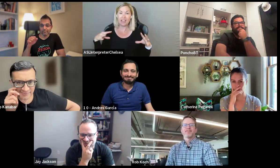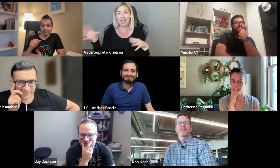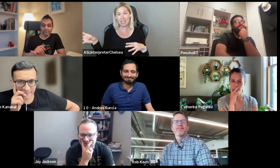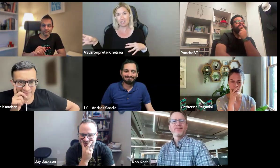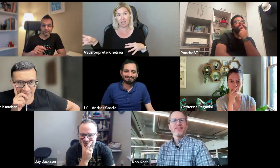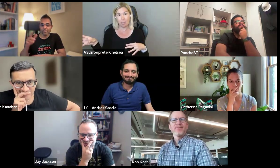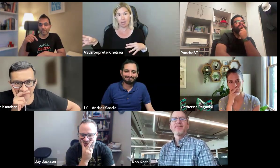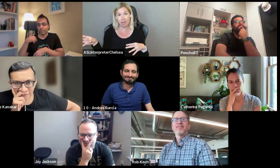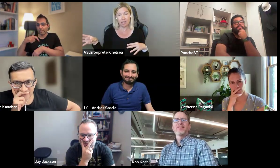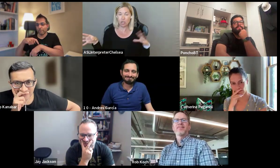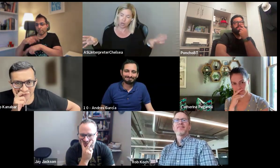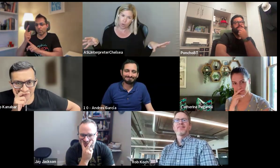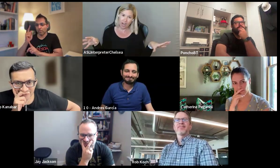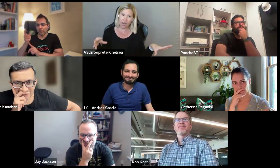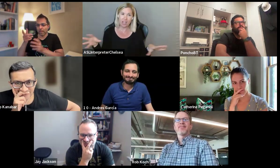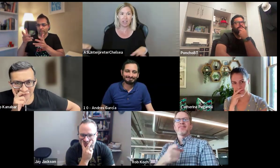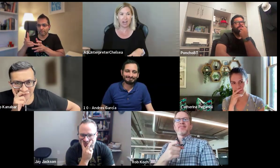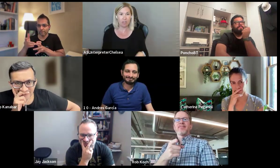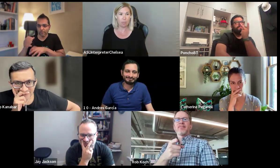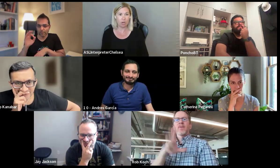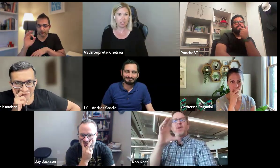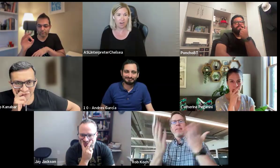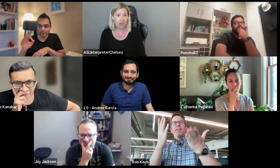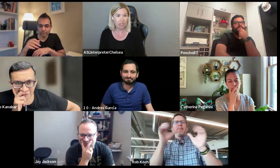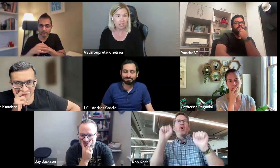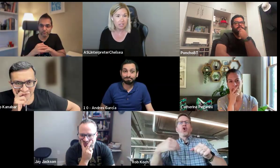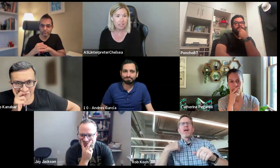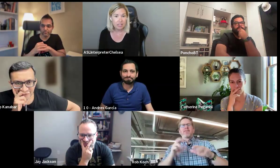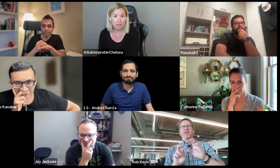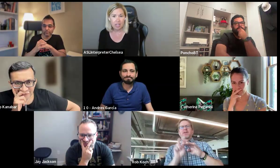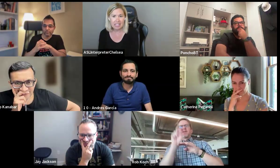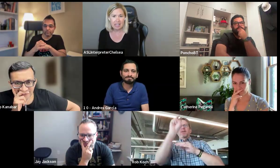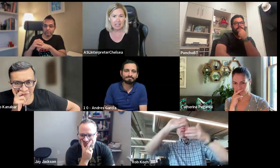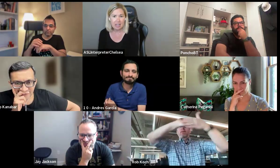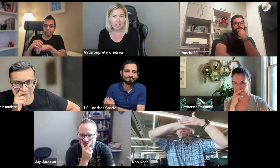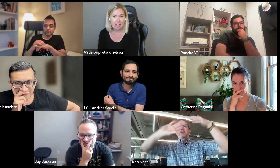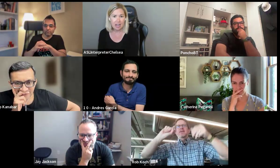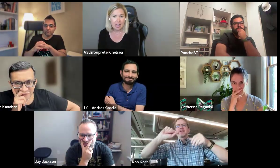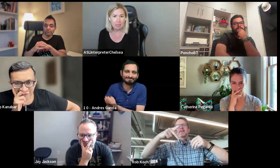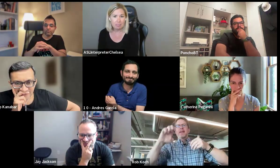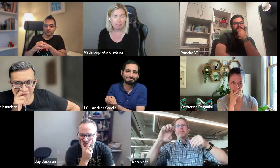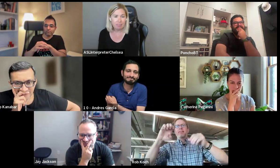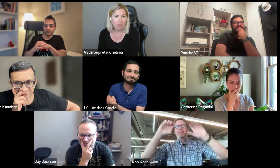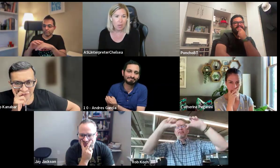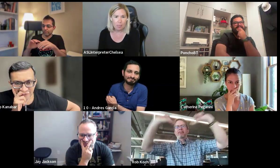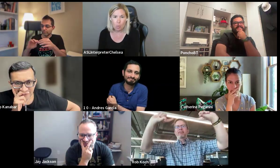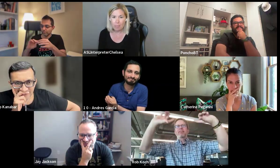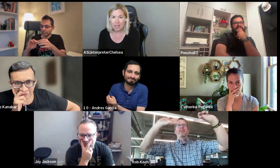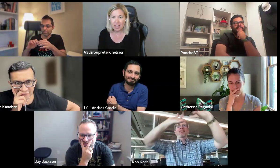then darken one area and lighten other parts of areas. Rod saying, we have about 1 minute